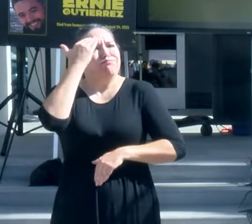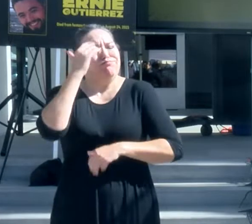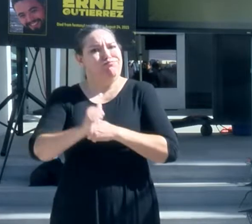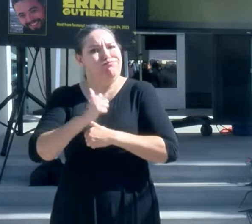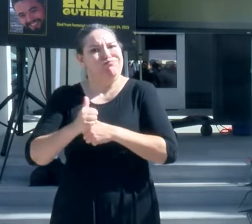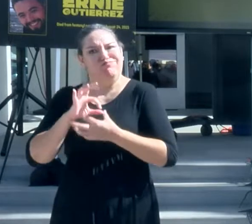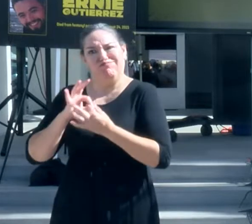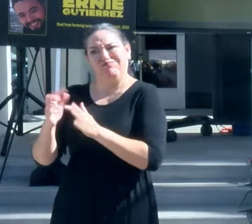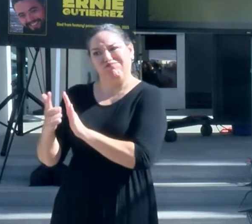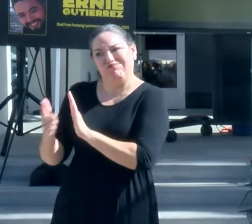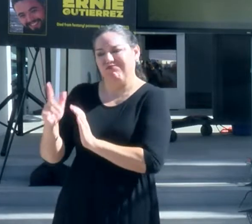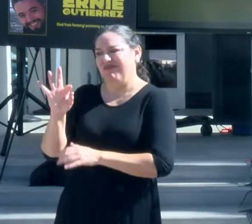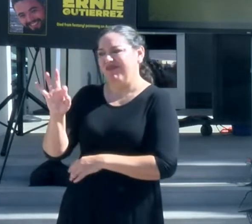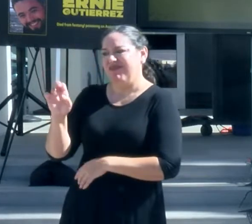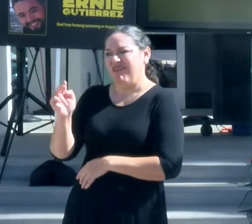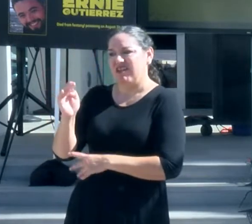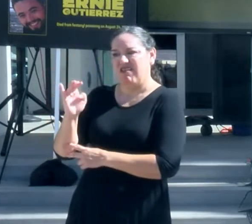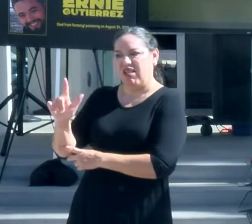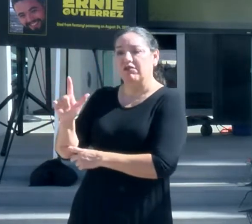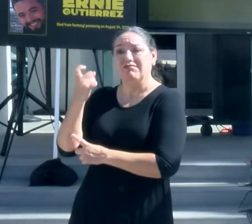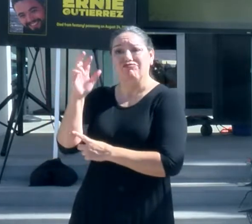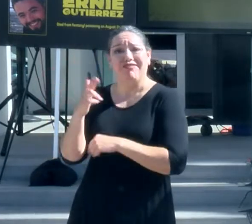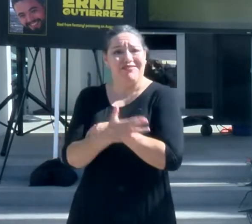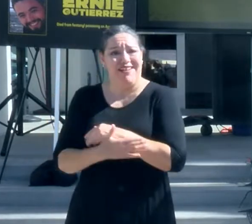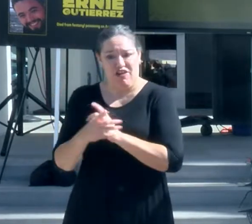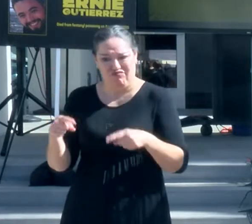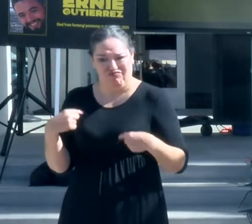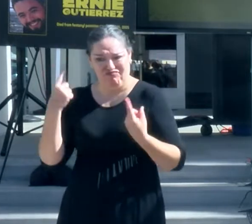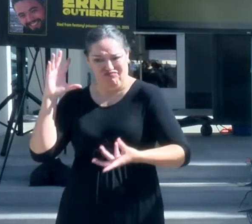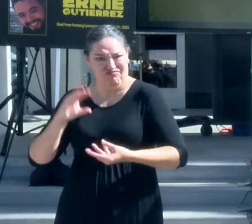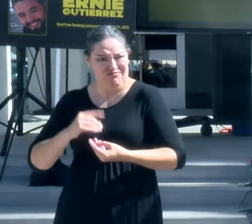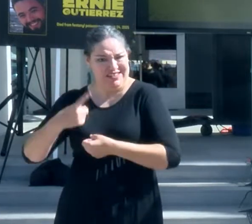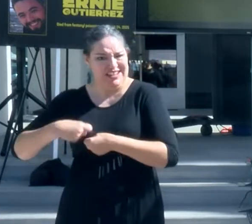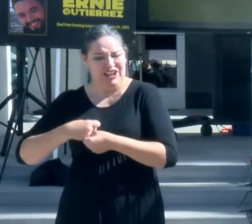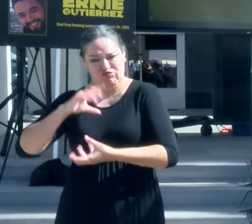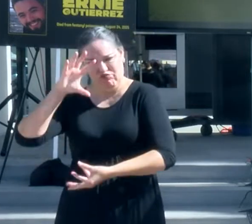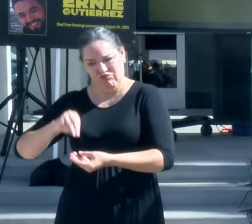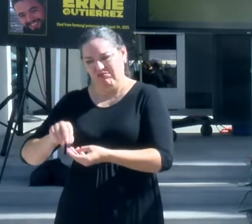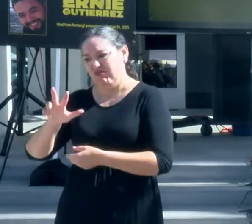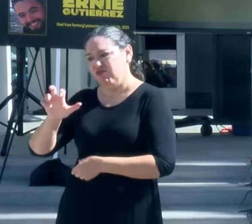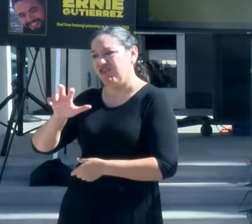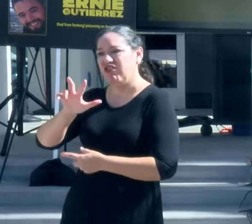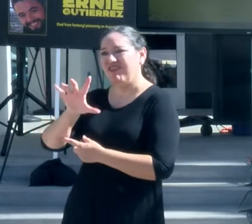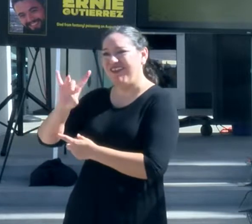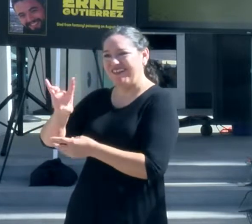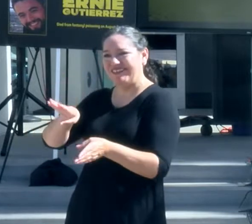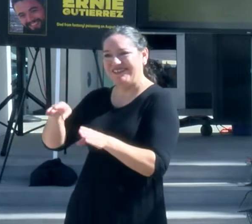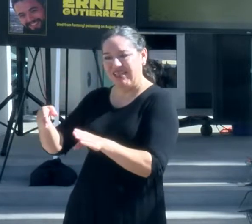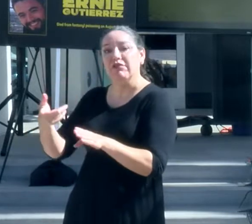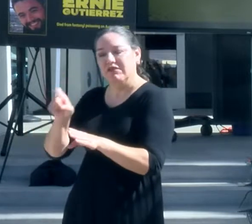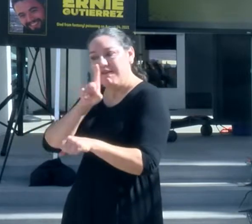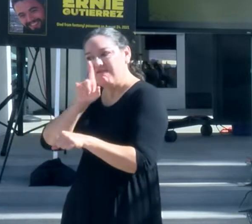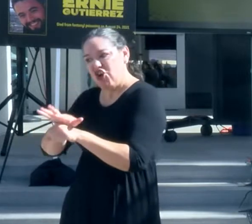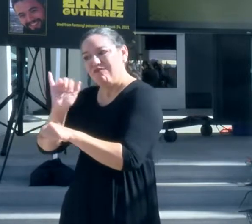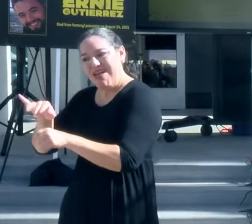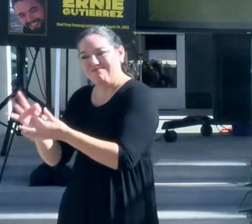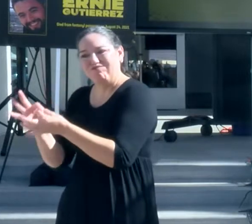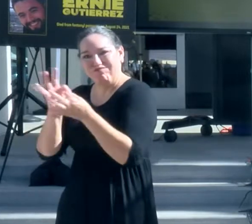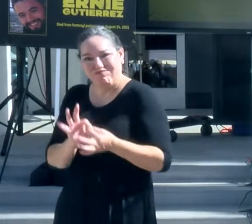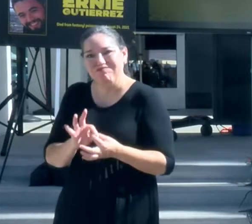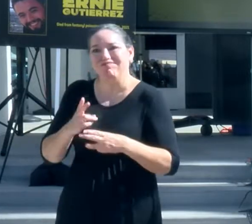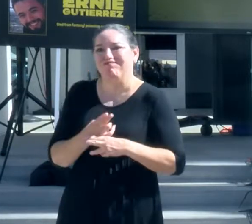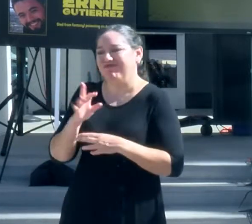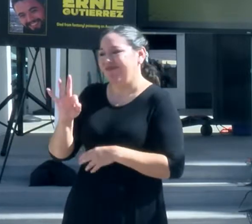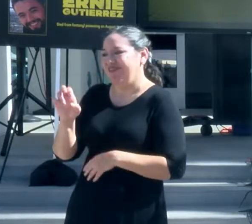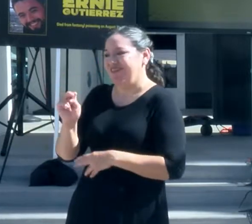illicit fentanyl. In Riverside County so far this year, there have been 338 deaths confirmed as a result of fentanyl, and we